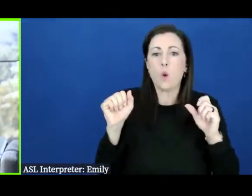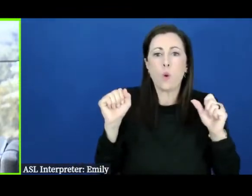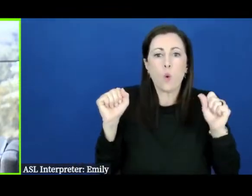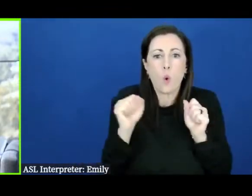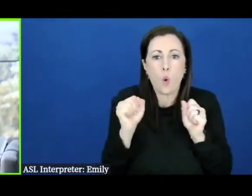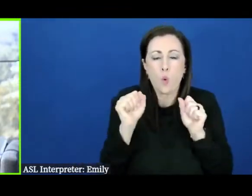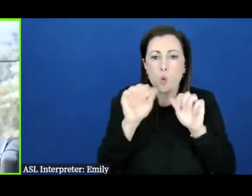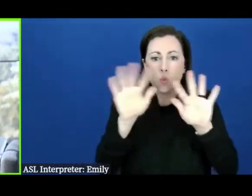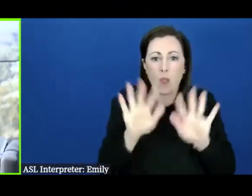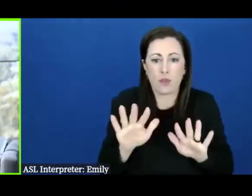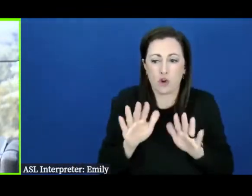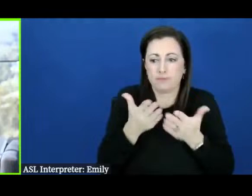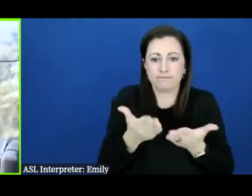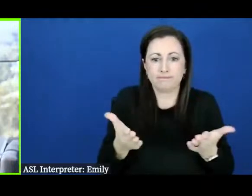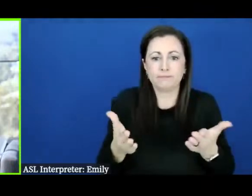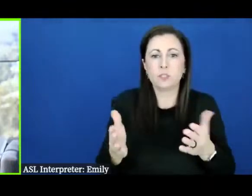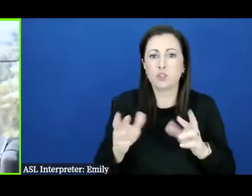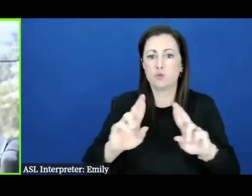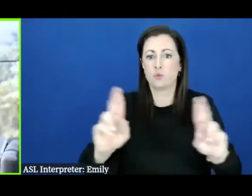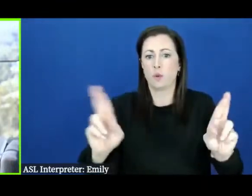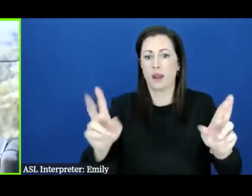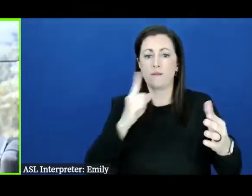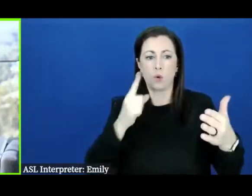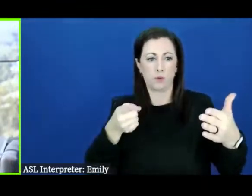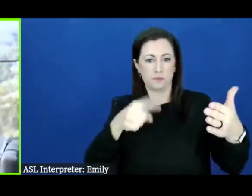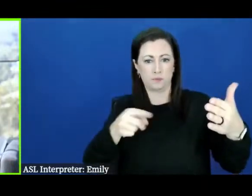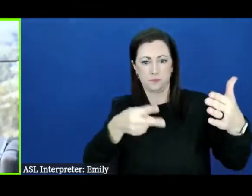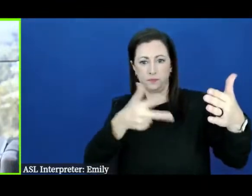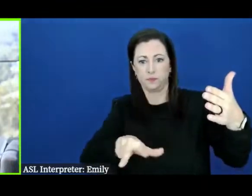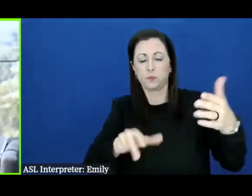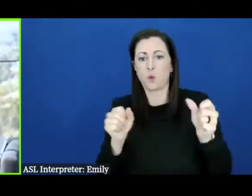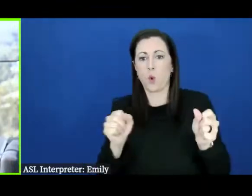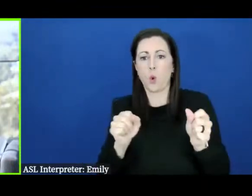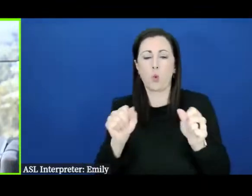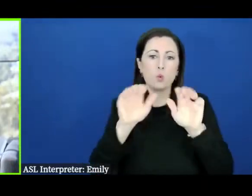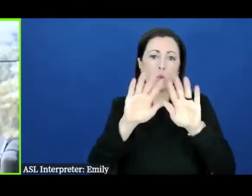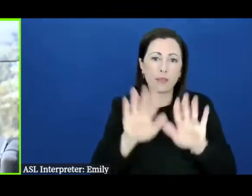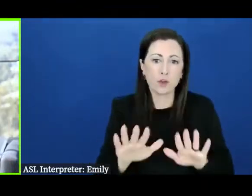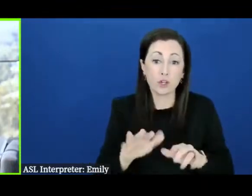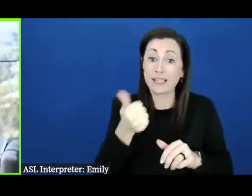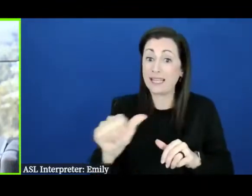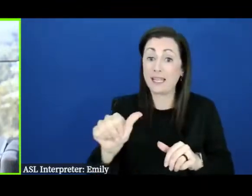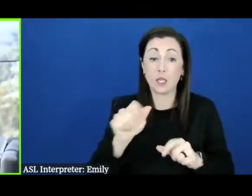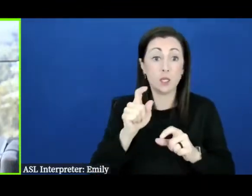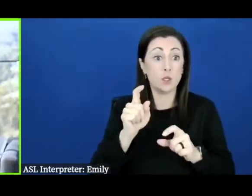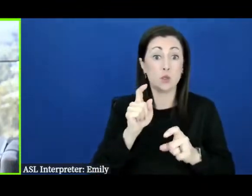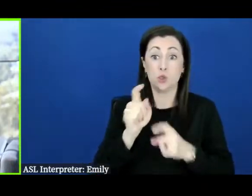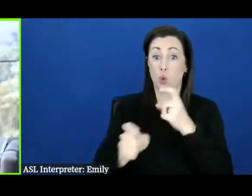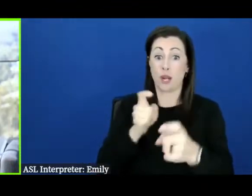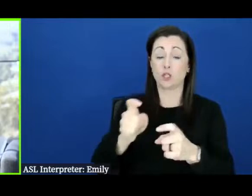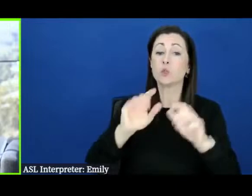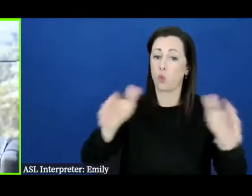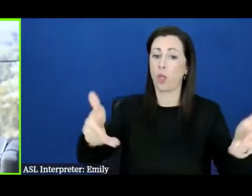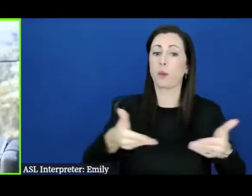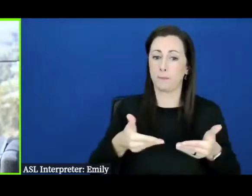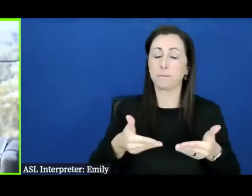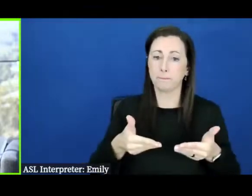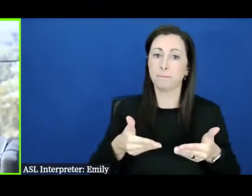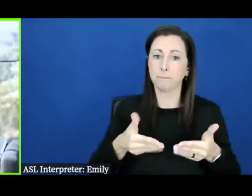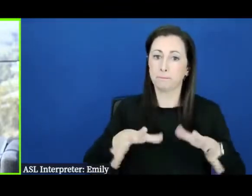this next week, impending cold weather. So any of those donations are welcome. You can go to our